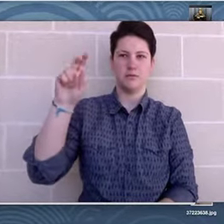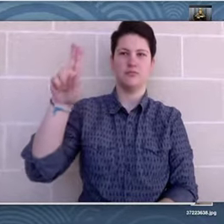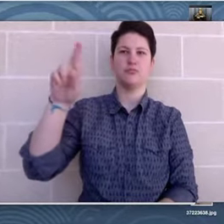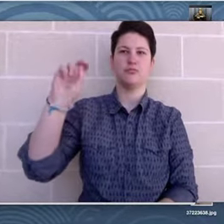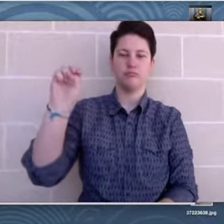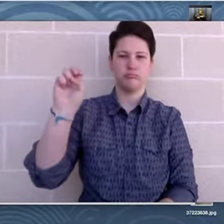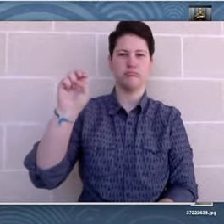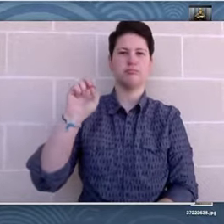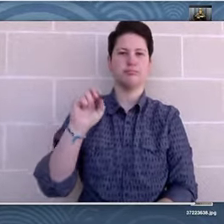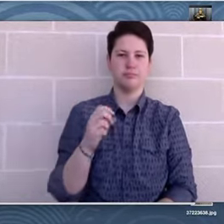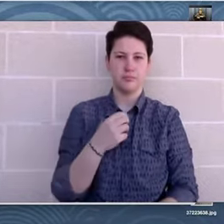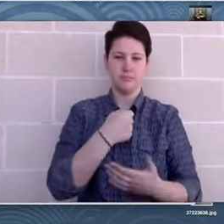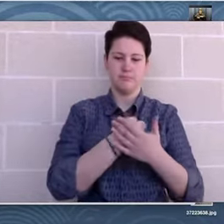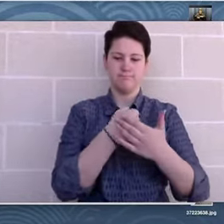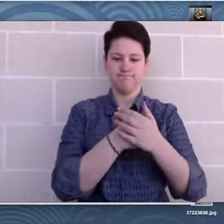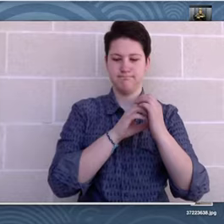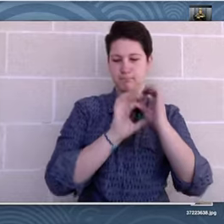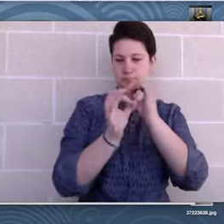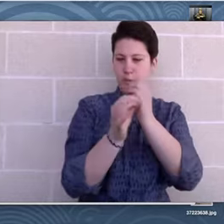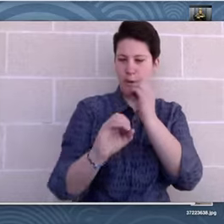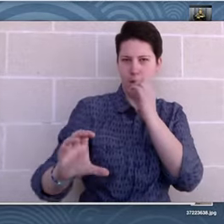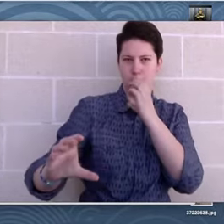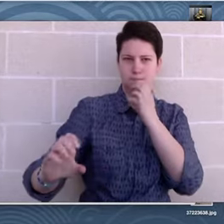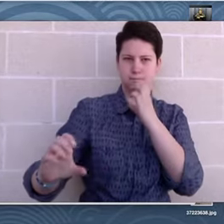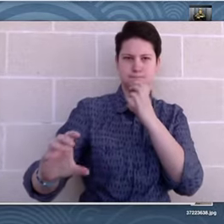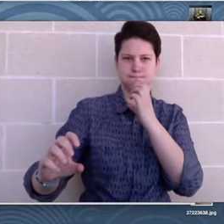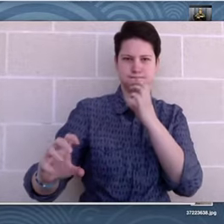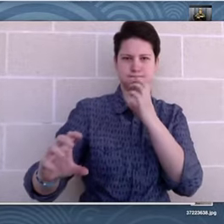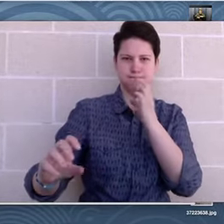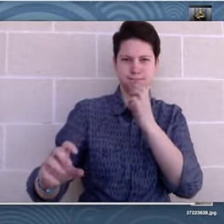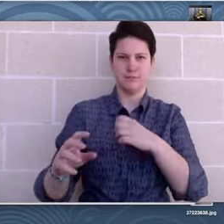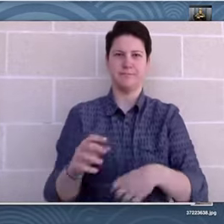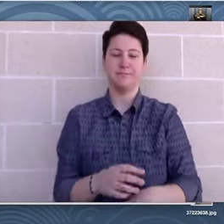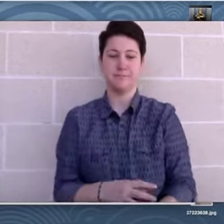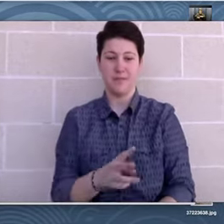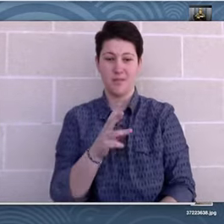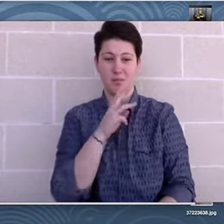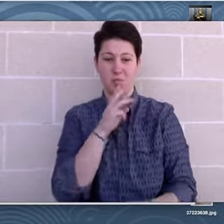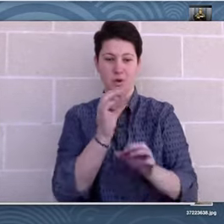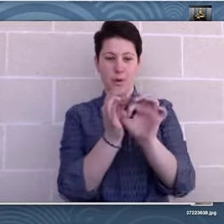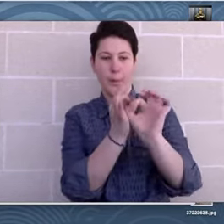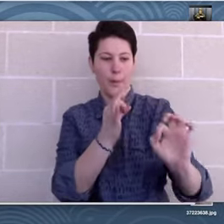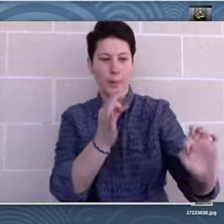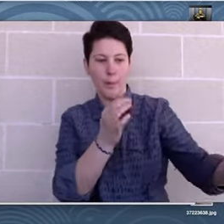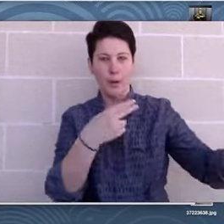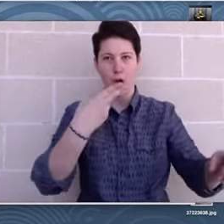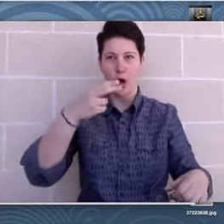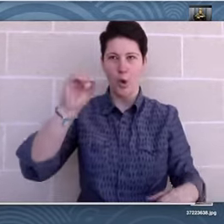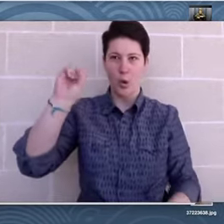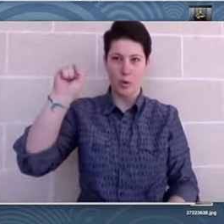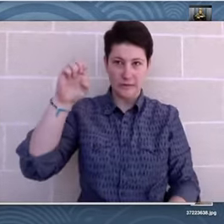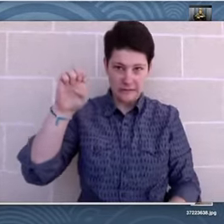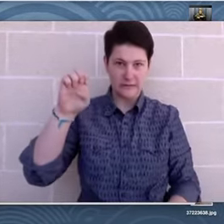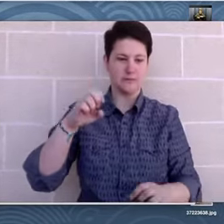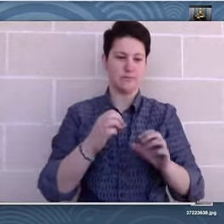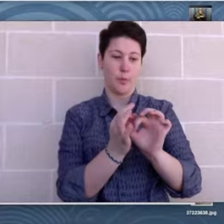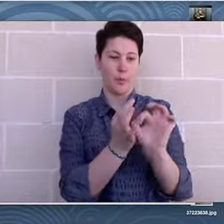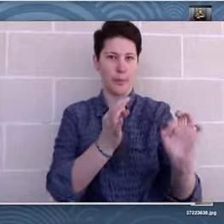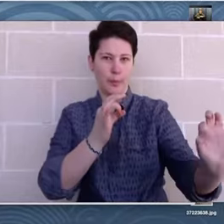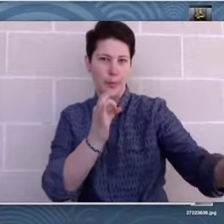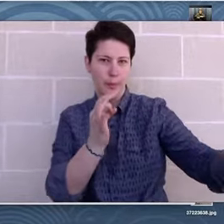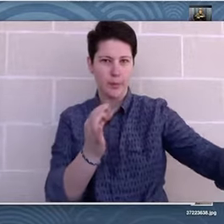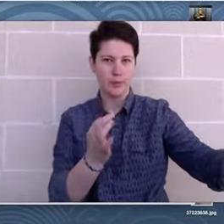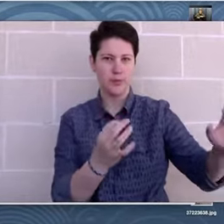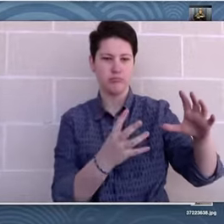Water flows with a higher pressure when you connect a tube to a pump set operating in your field or house. Also, the